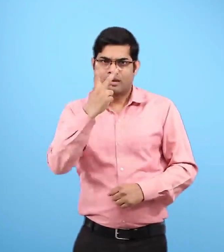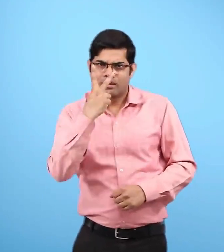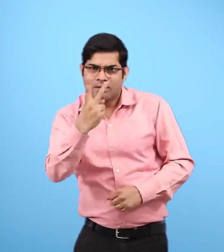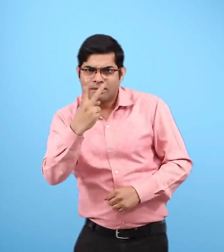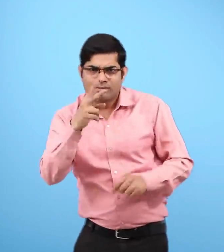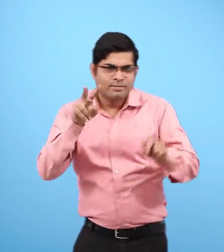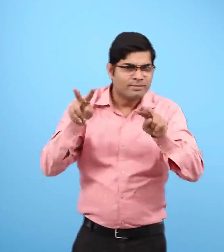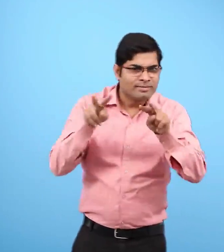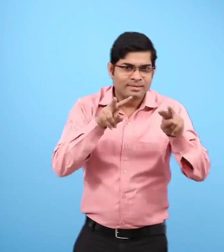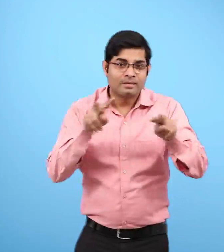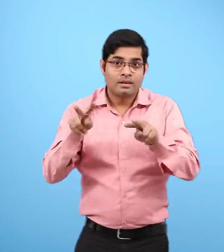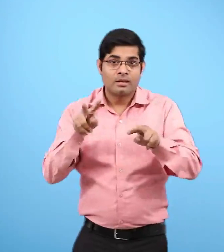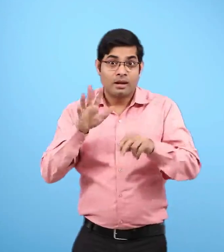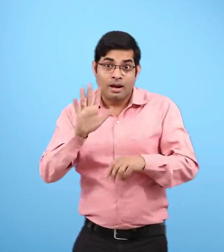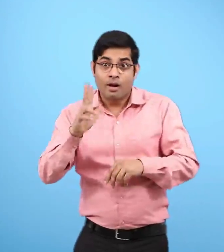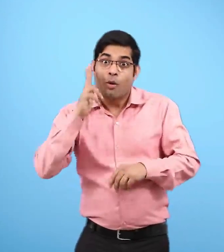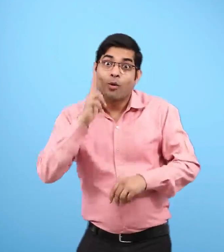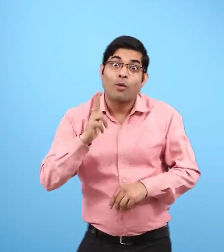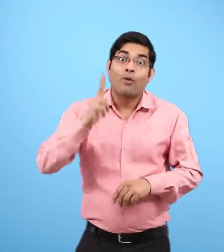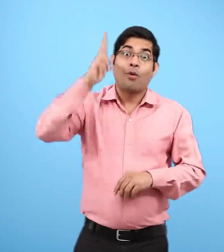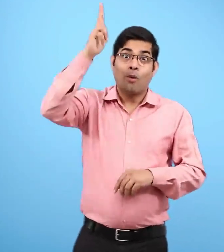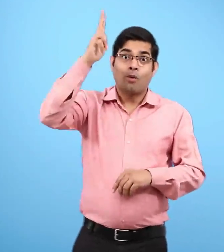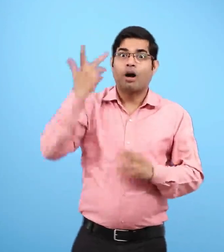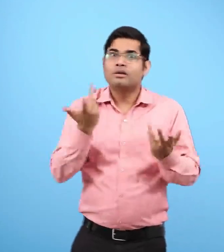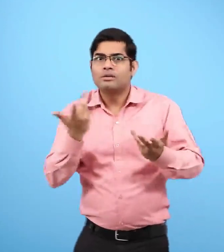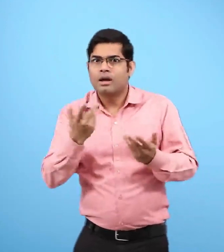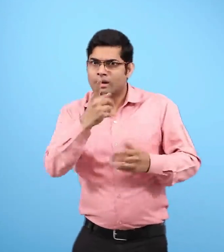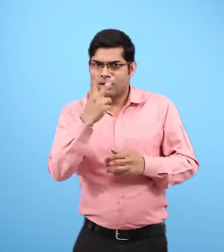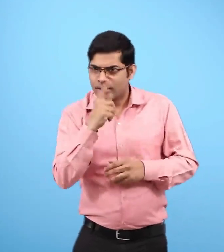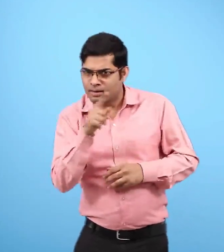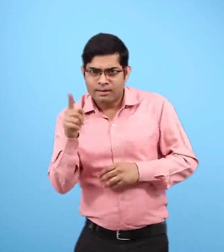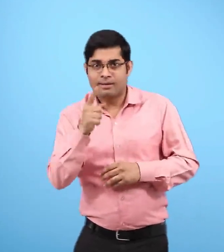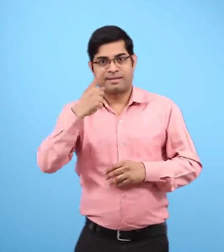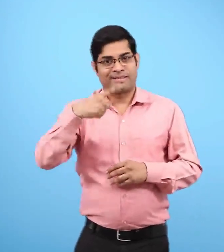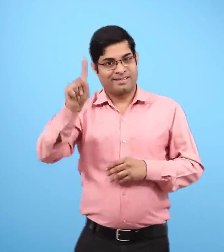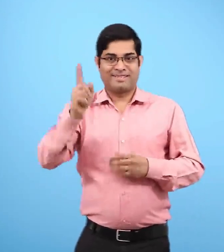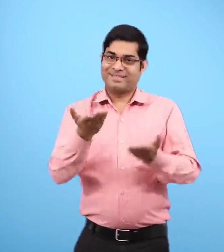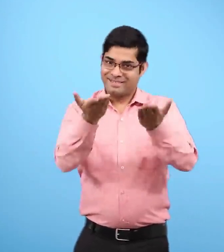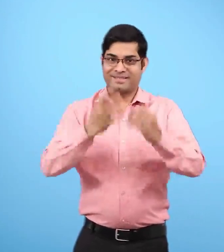Tick and identify the taller in the given pictures.